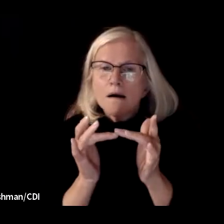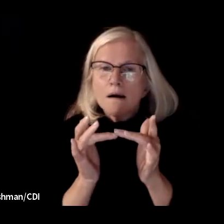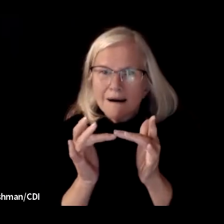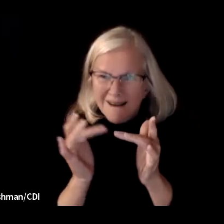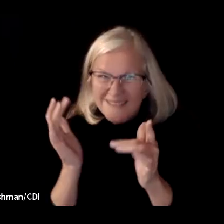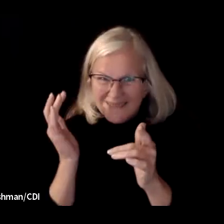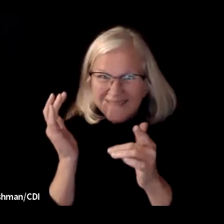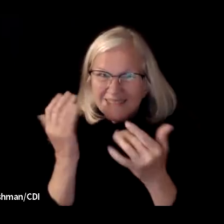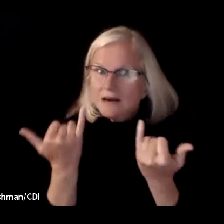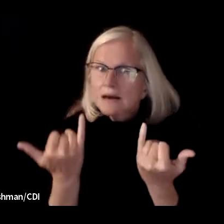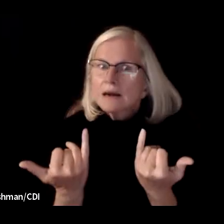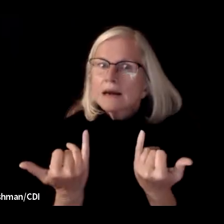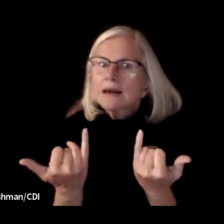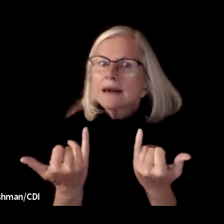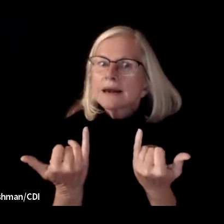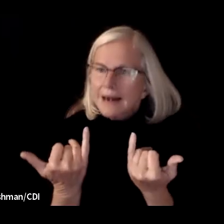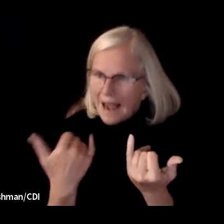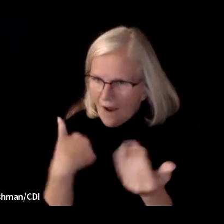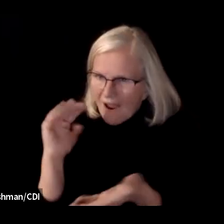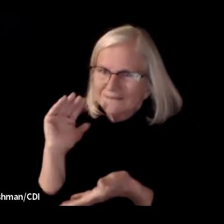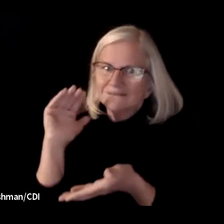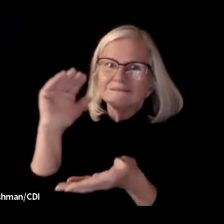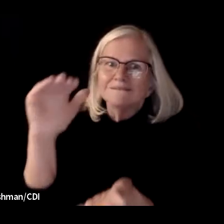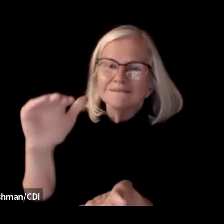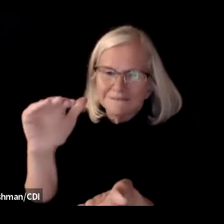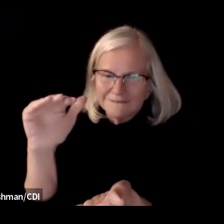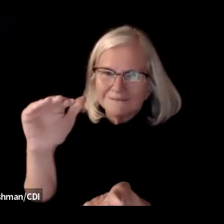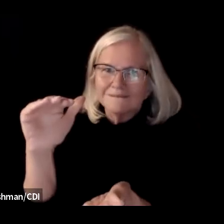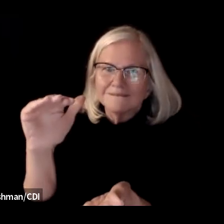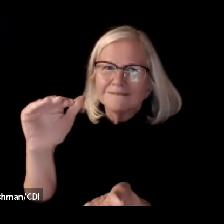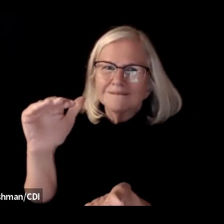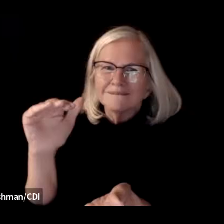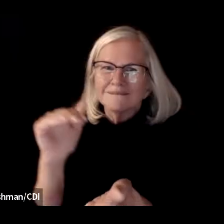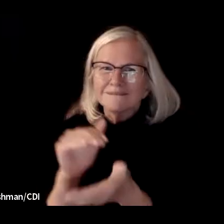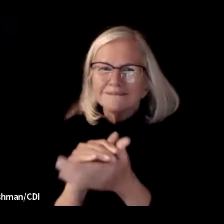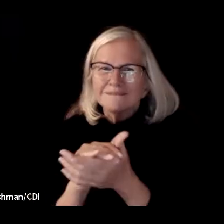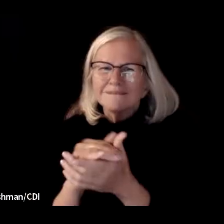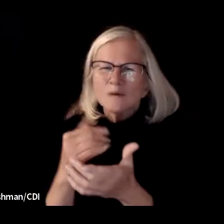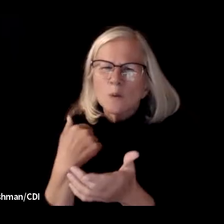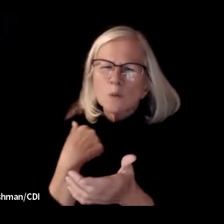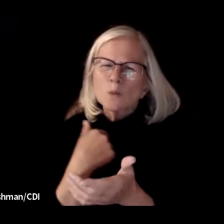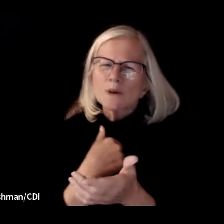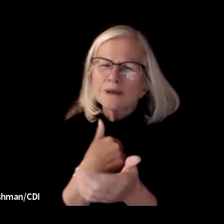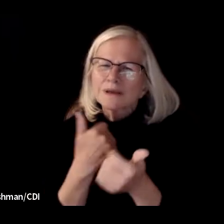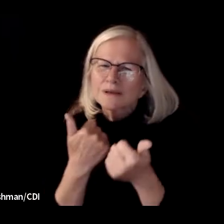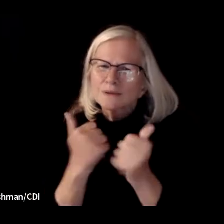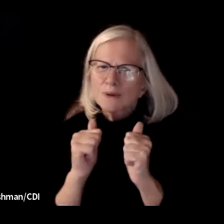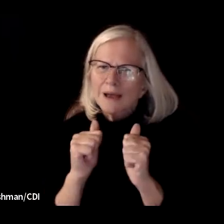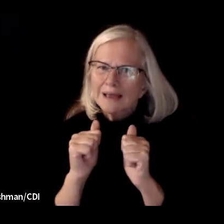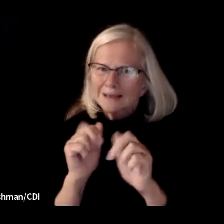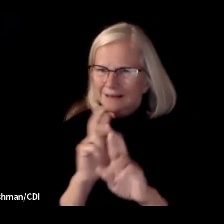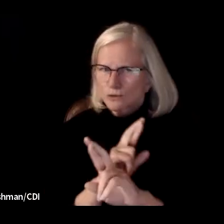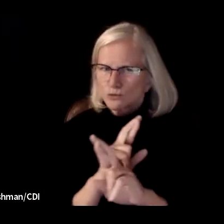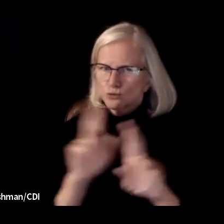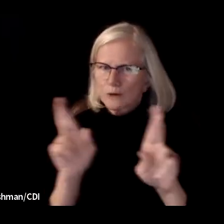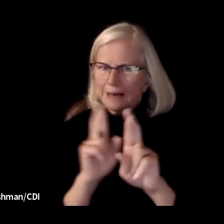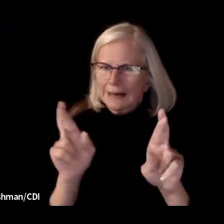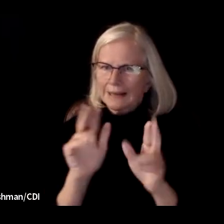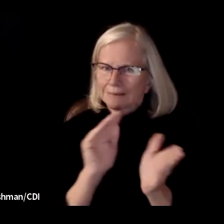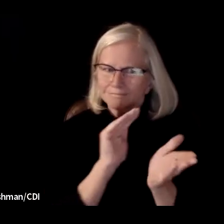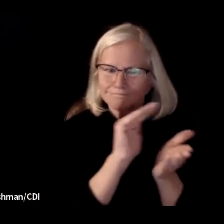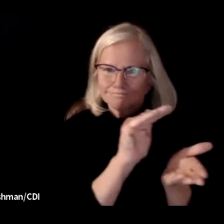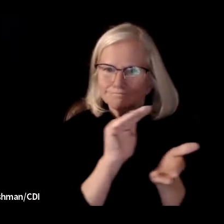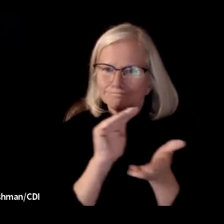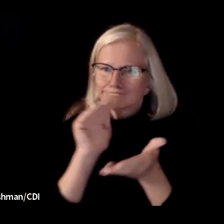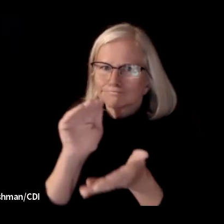supply. And so it was a rather blunt tool because we use that supply for many things. In the current situation where